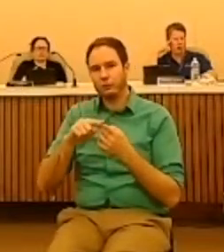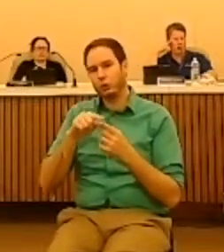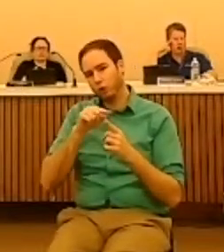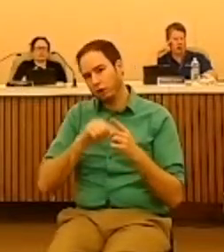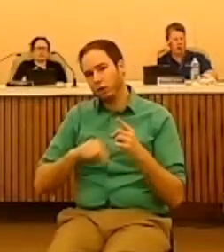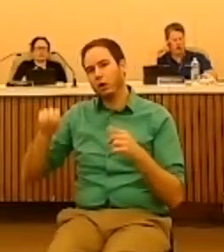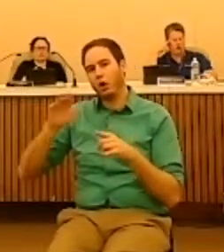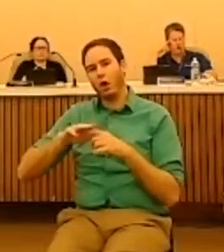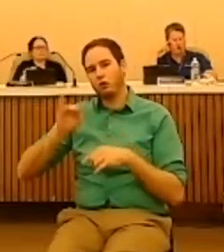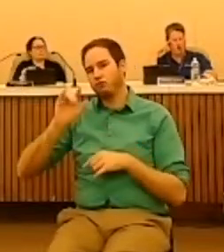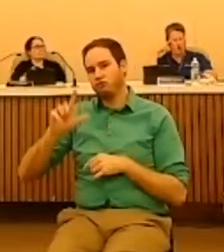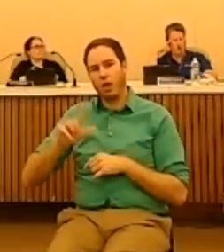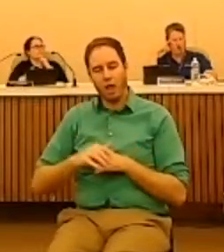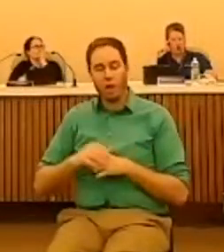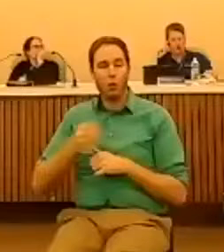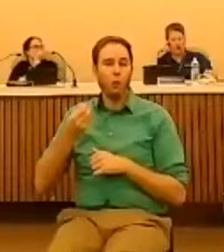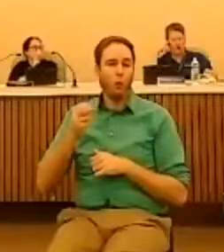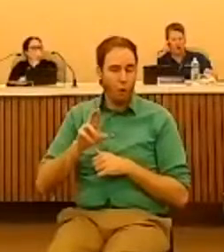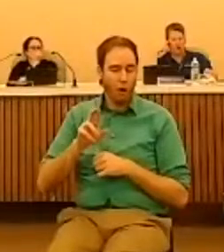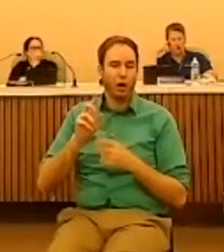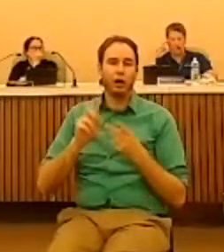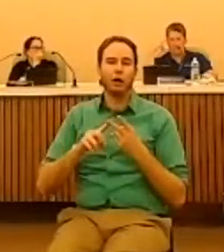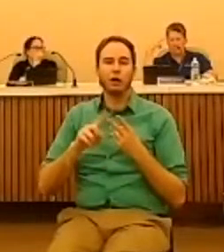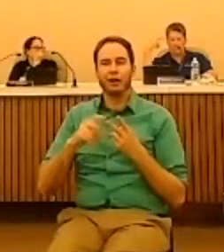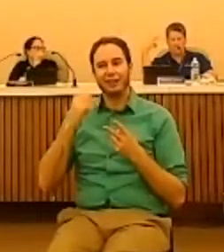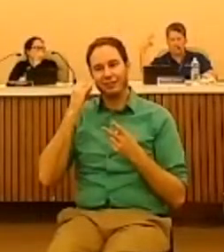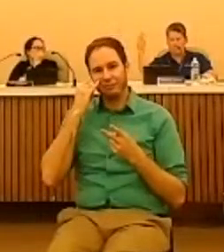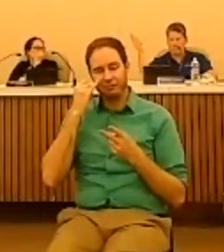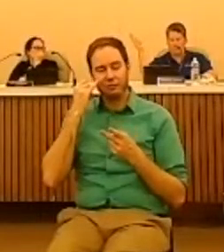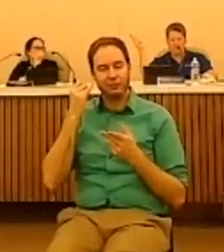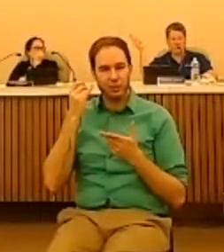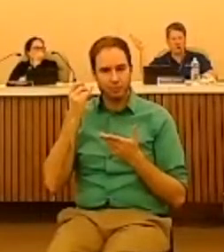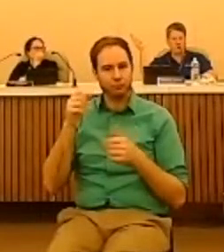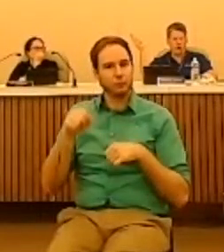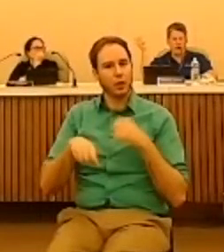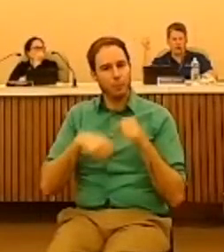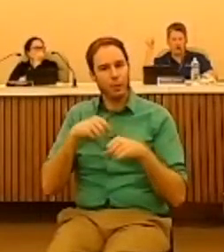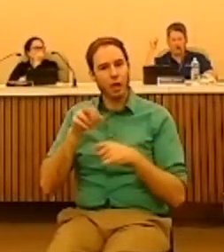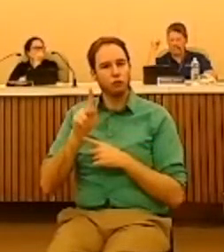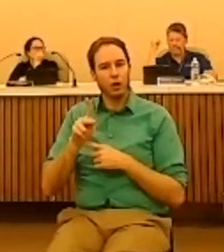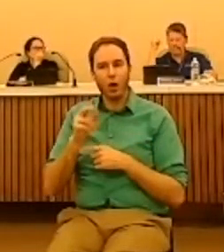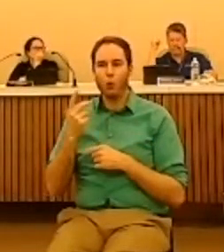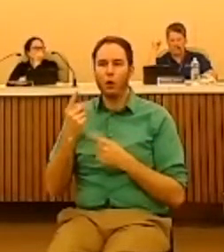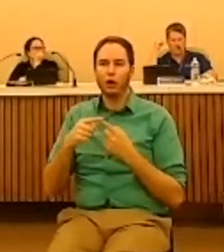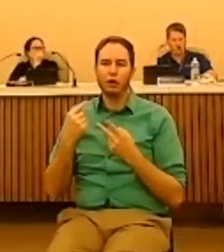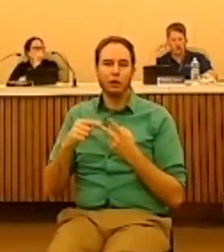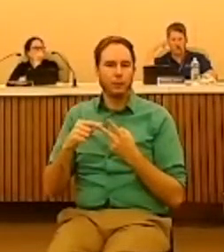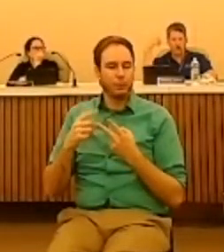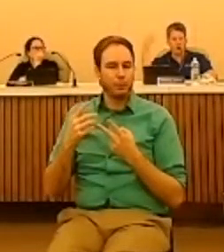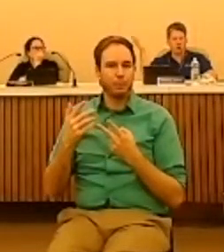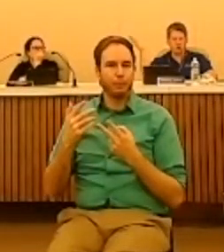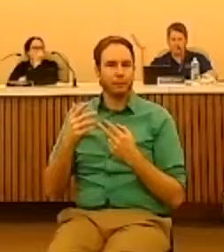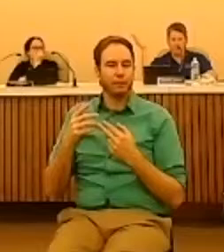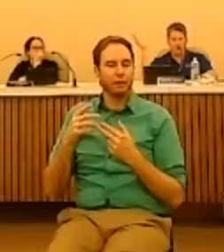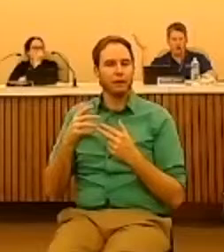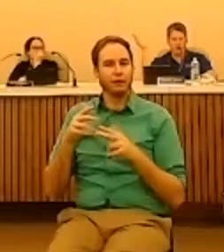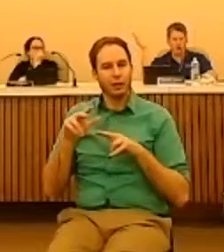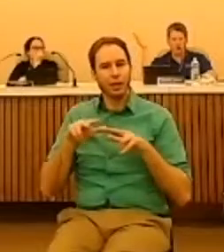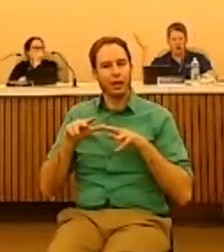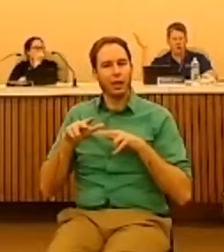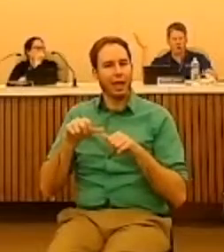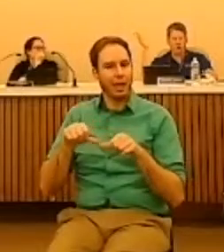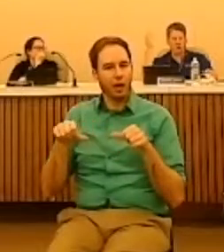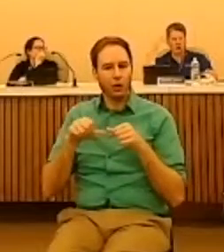trail. Or like I said, if it was a bicycle track, or if it was a hiking